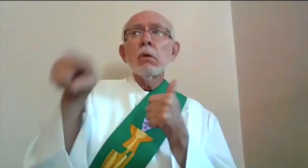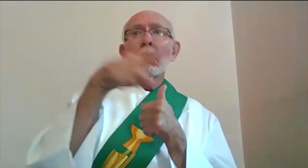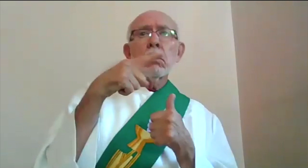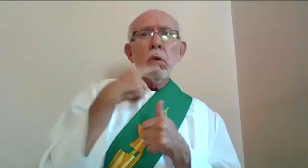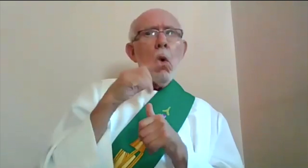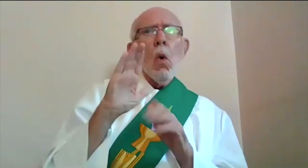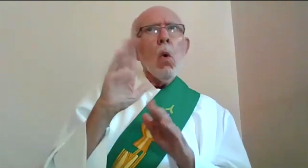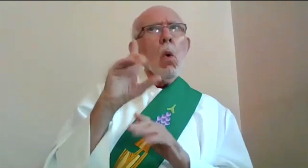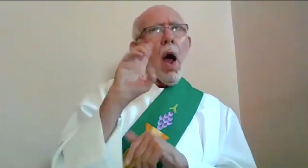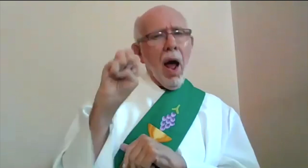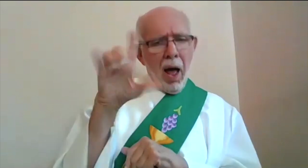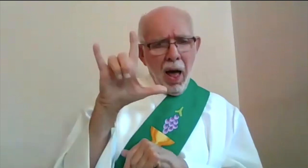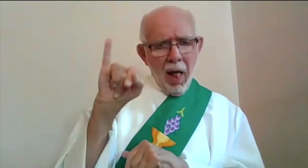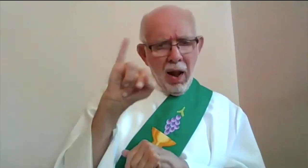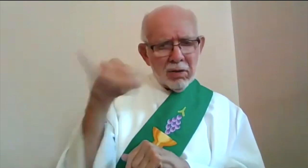others